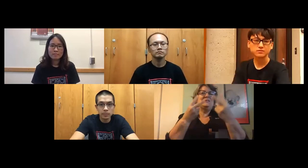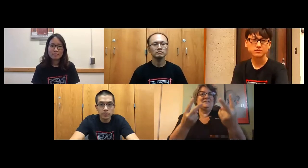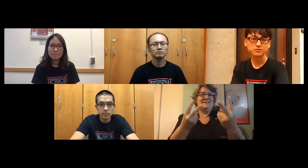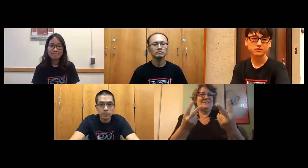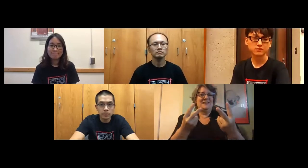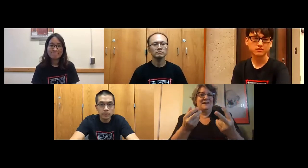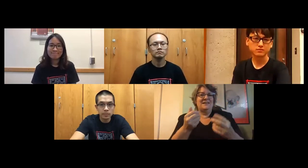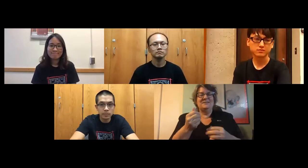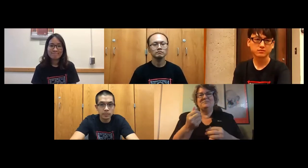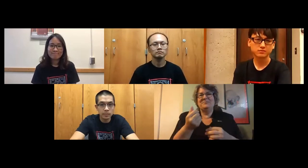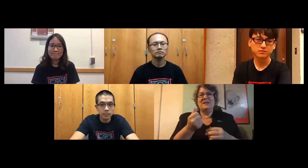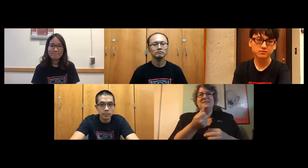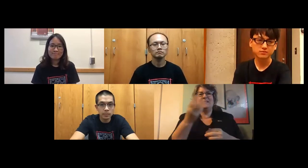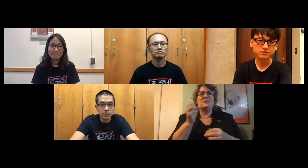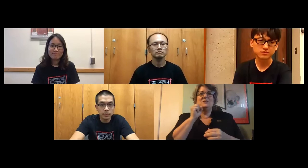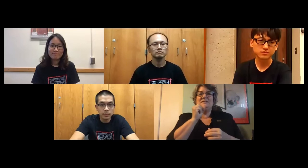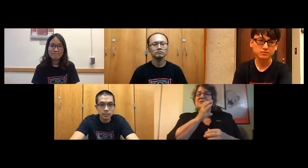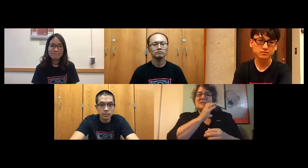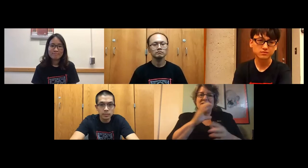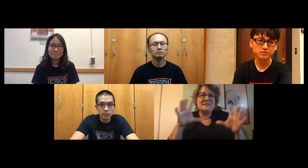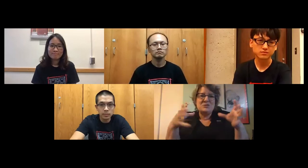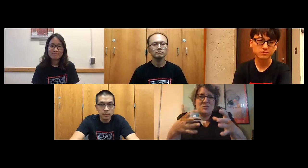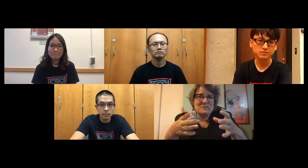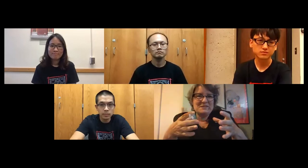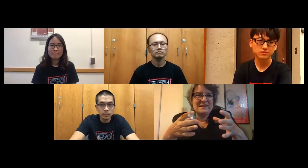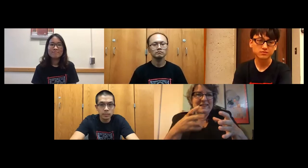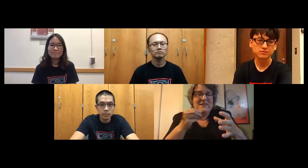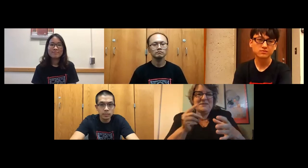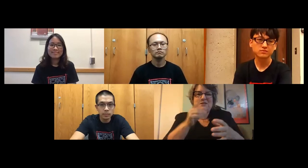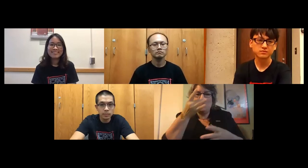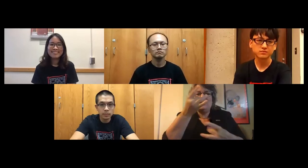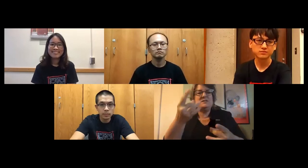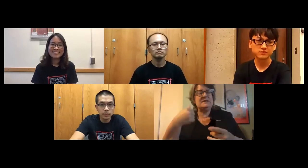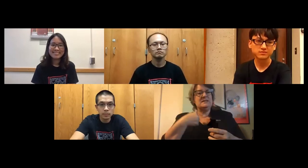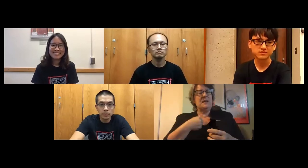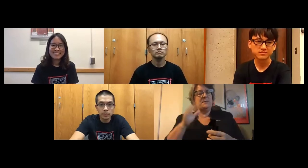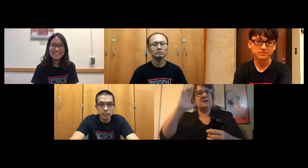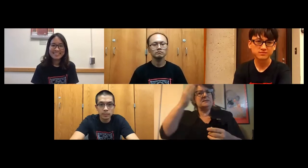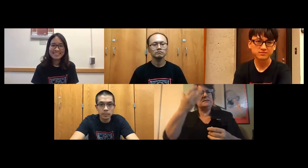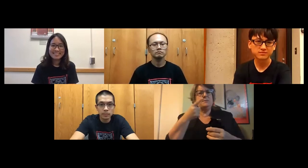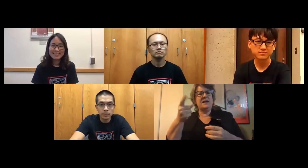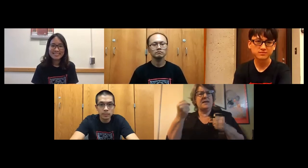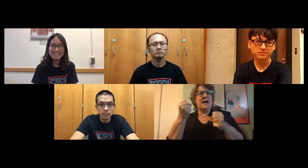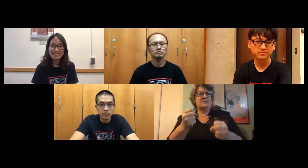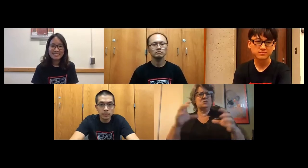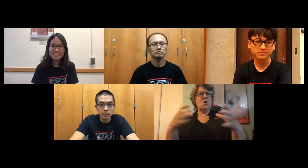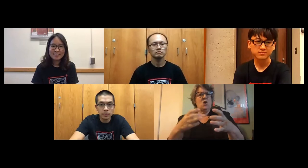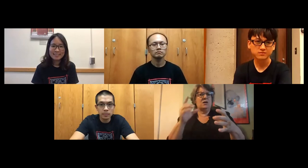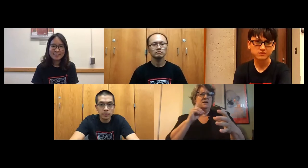visit several senior citizen groups. And it was so interesting to me because it seemed like they had a strong